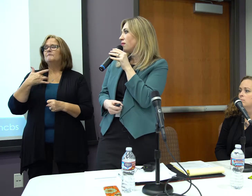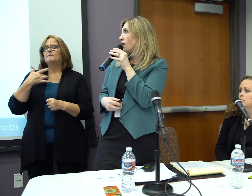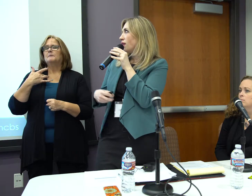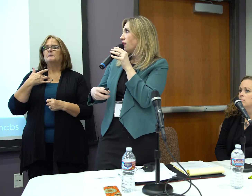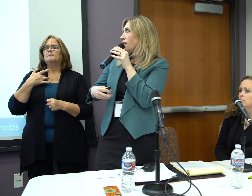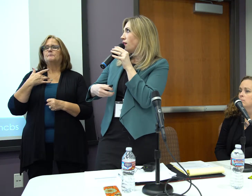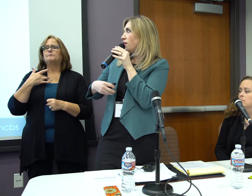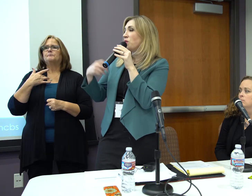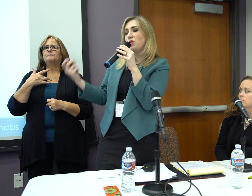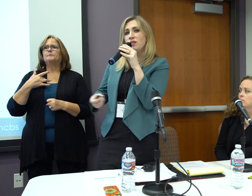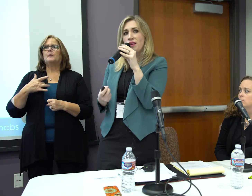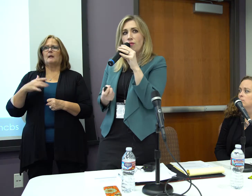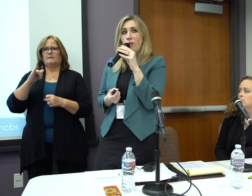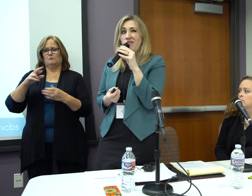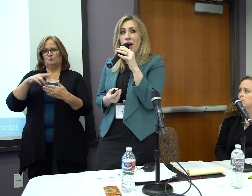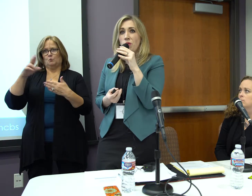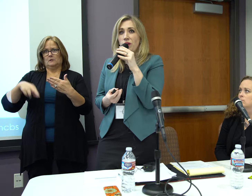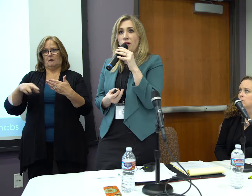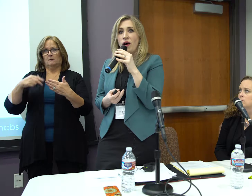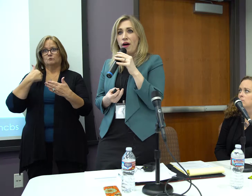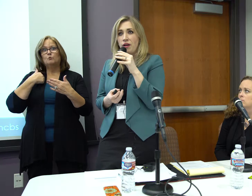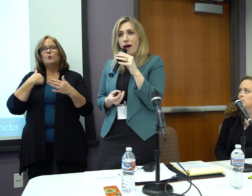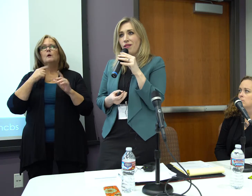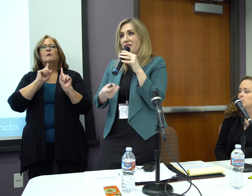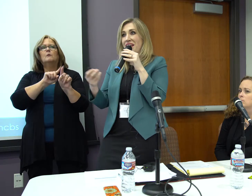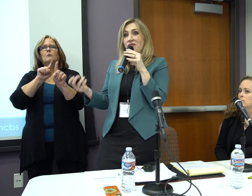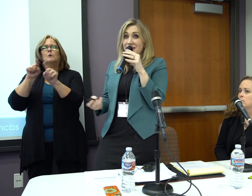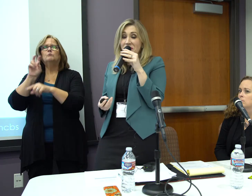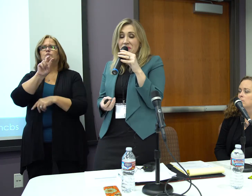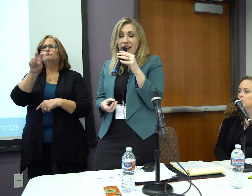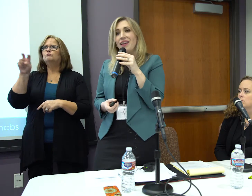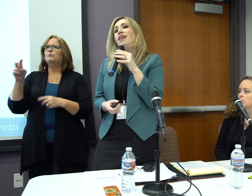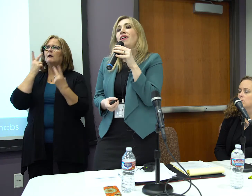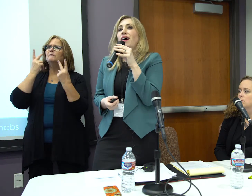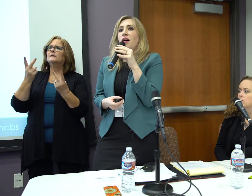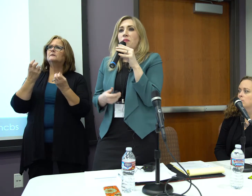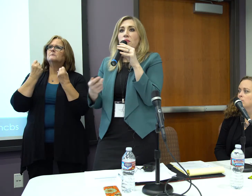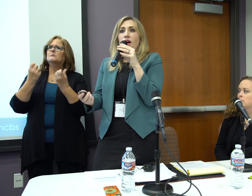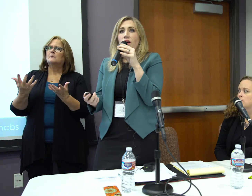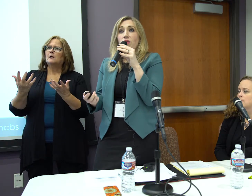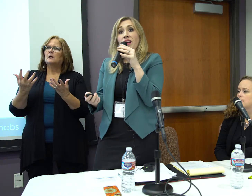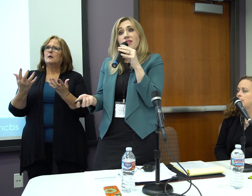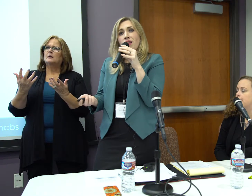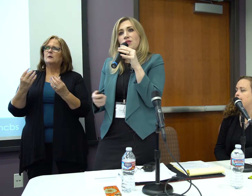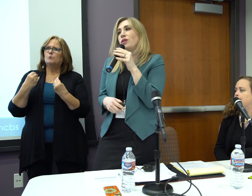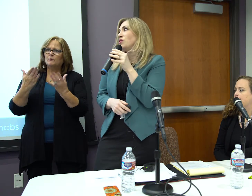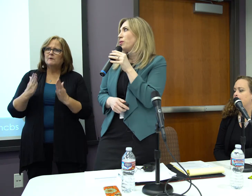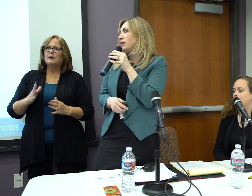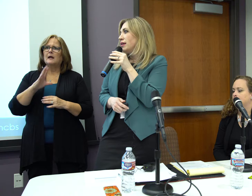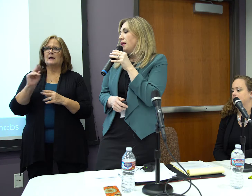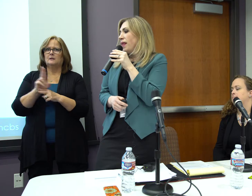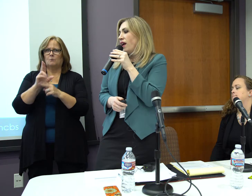are the results of what we found when we went out and about and visited with many providers and